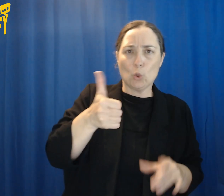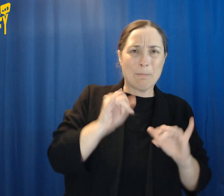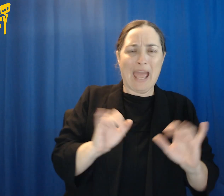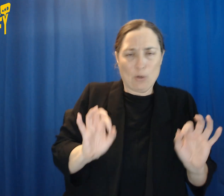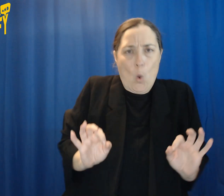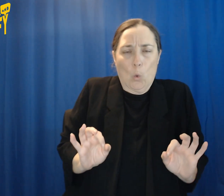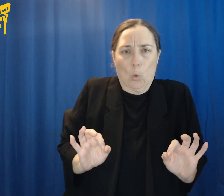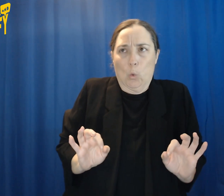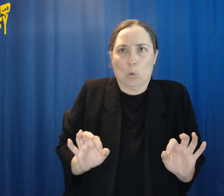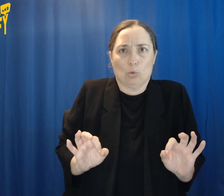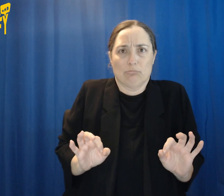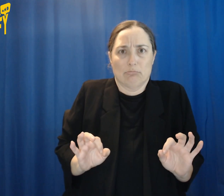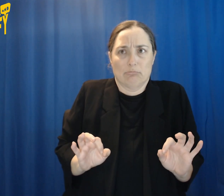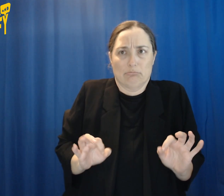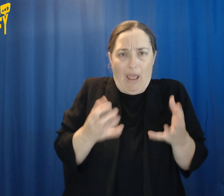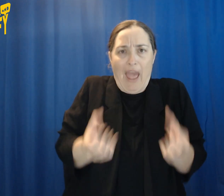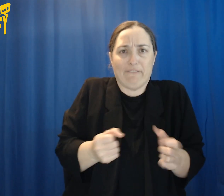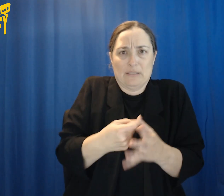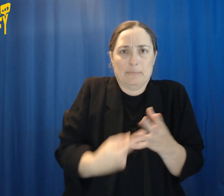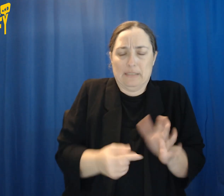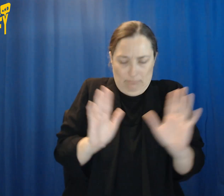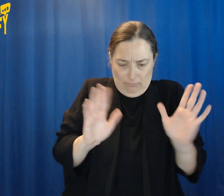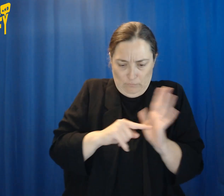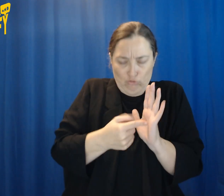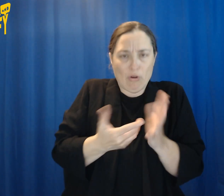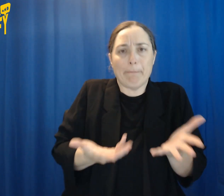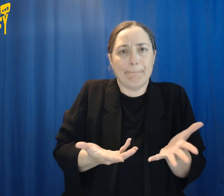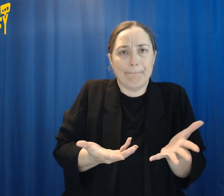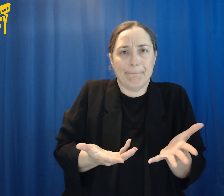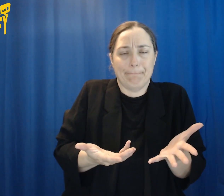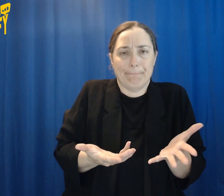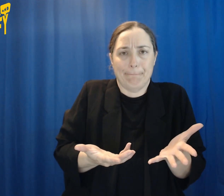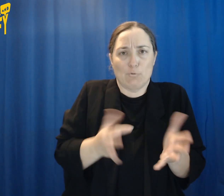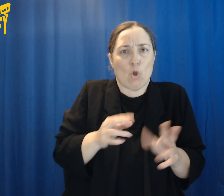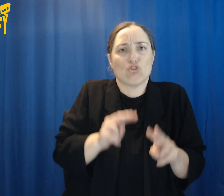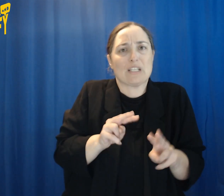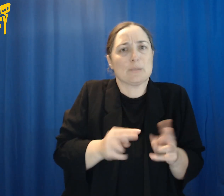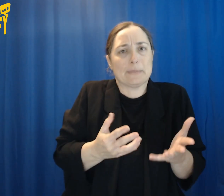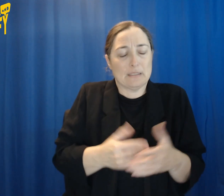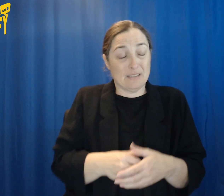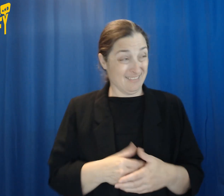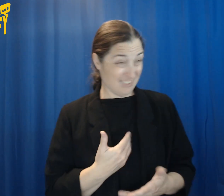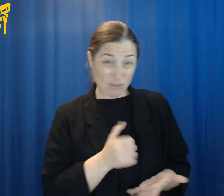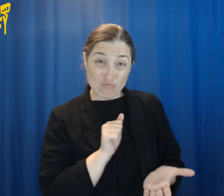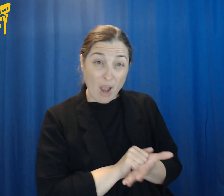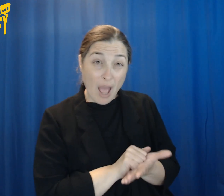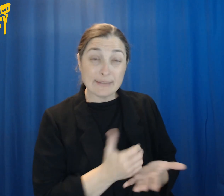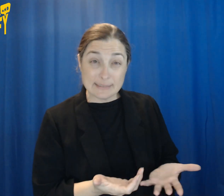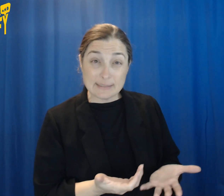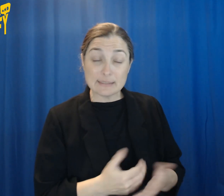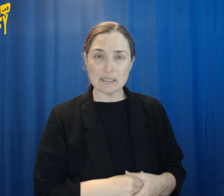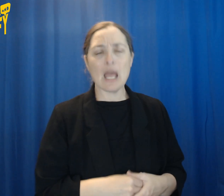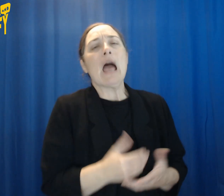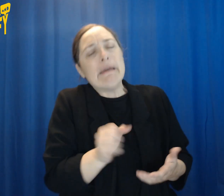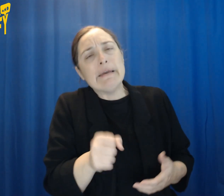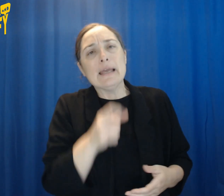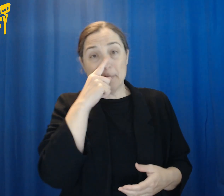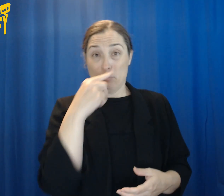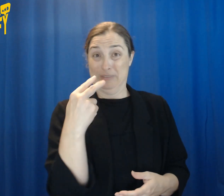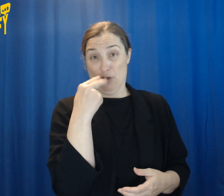is. Yeah, exactly. And the thing is, though, I do get people doing, like, just staring at me. My boyfriend says the amount